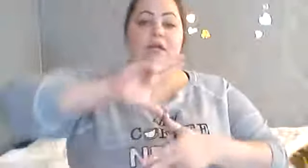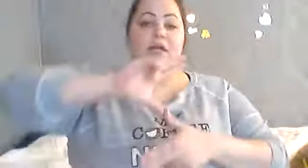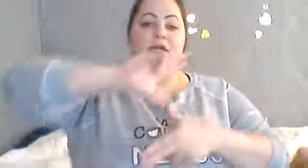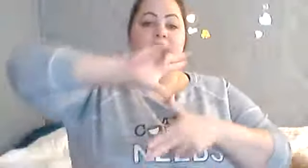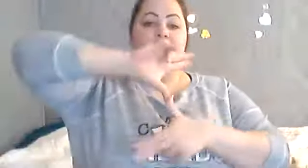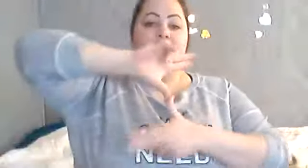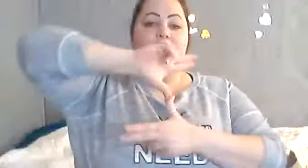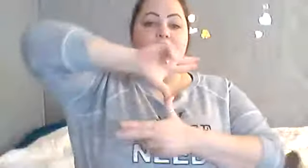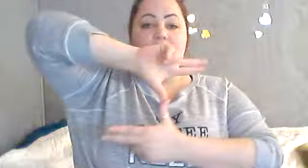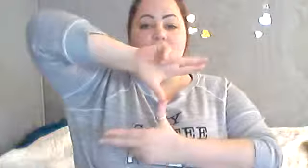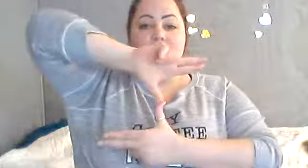Hurricane.